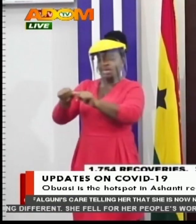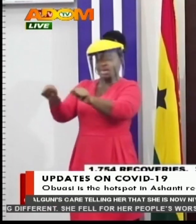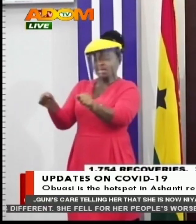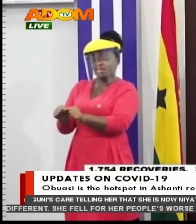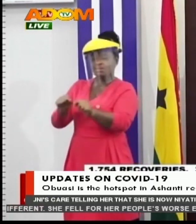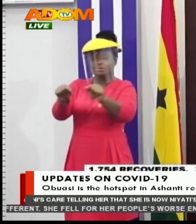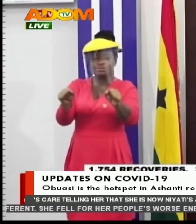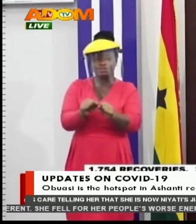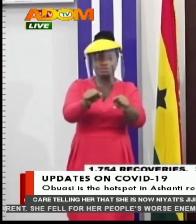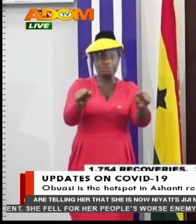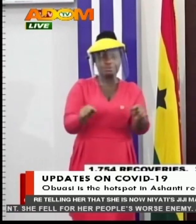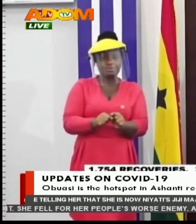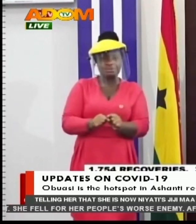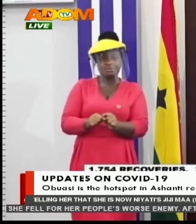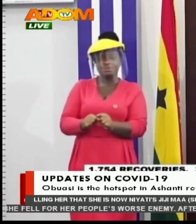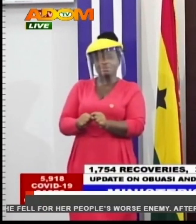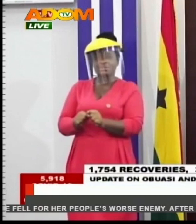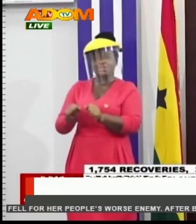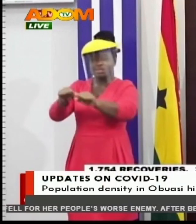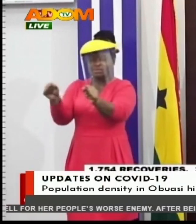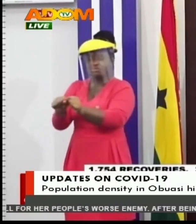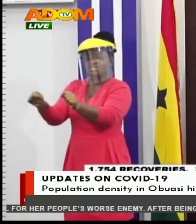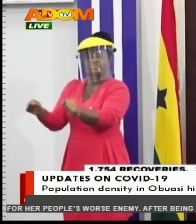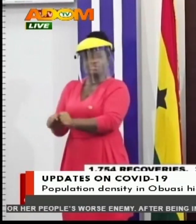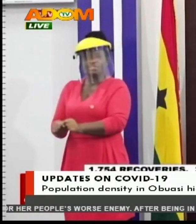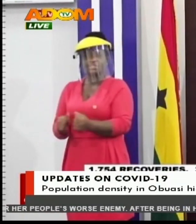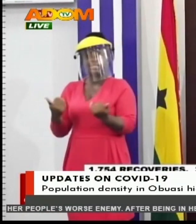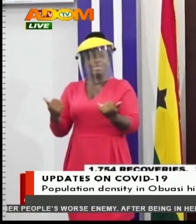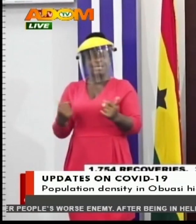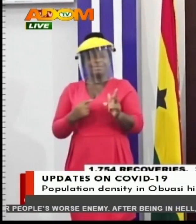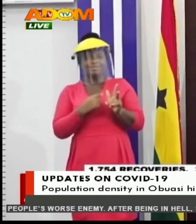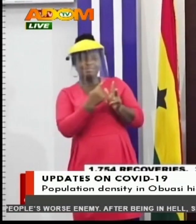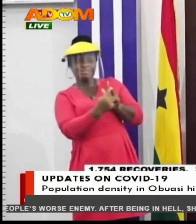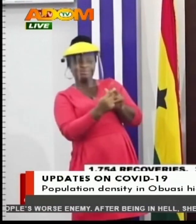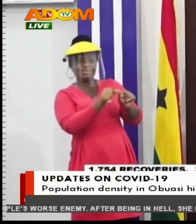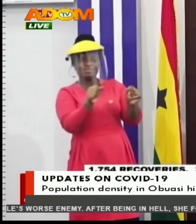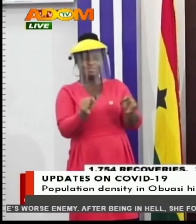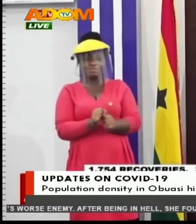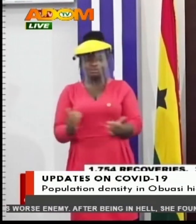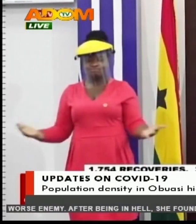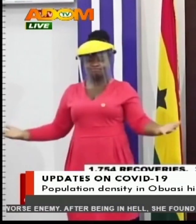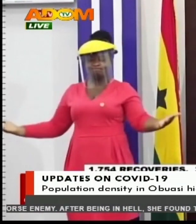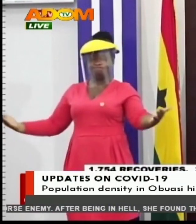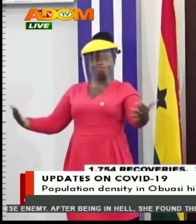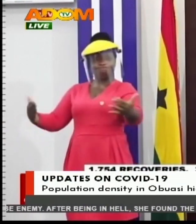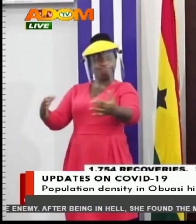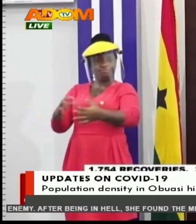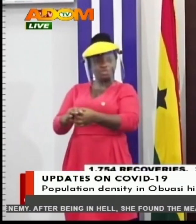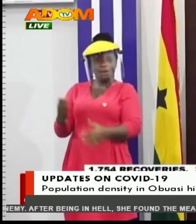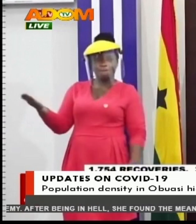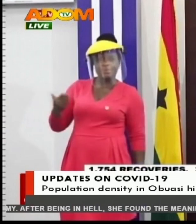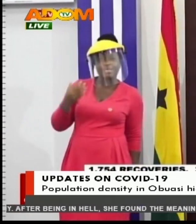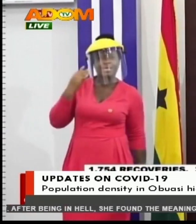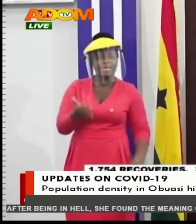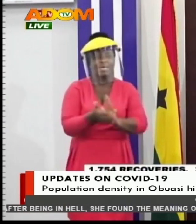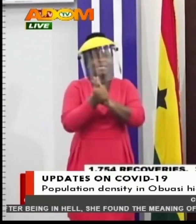and Adansi North. They are all together to address the challenge or the magnitude of the disease. And as I said, because we are